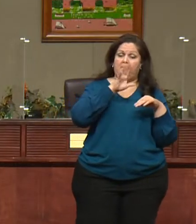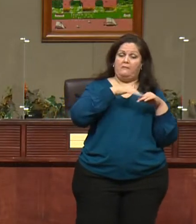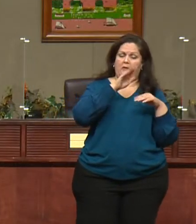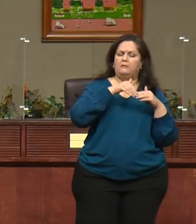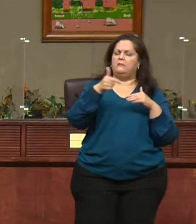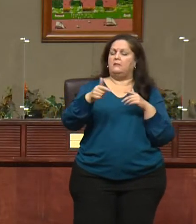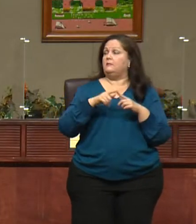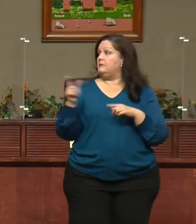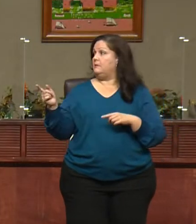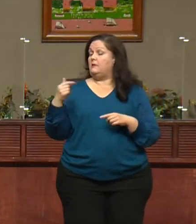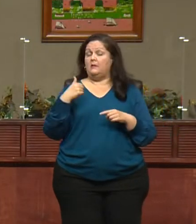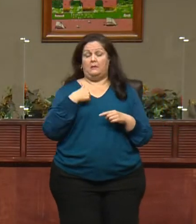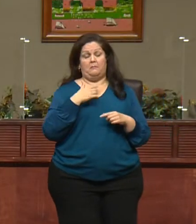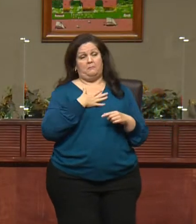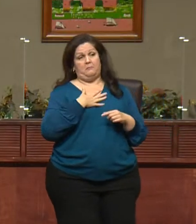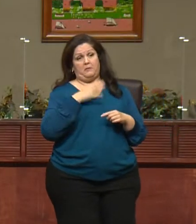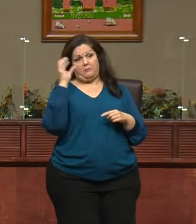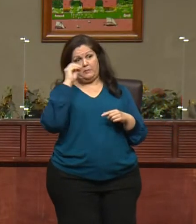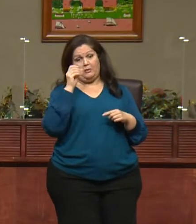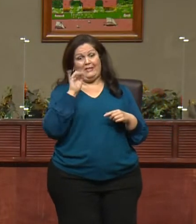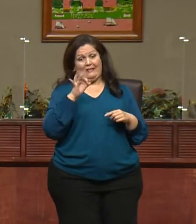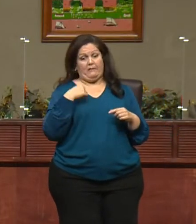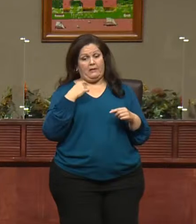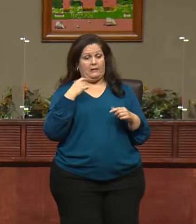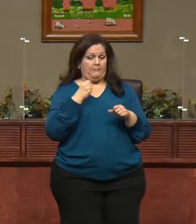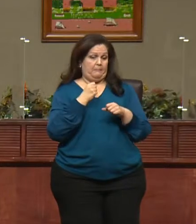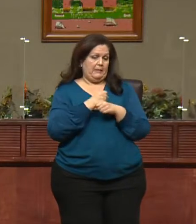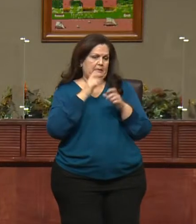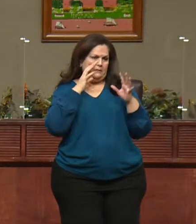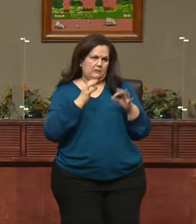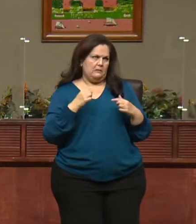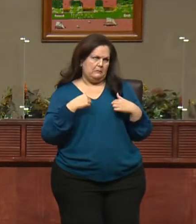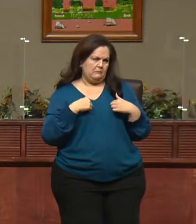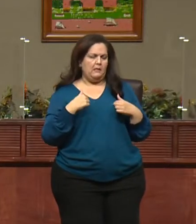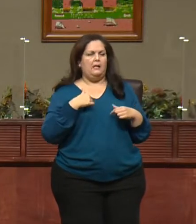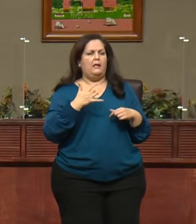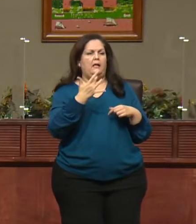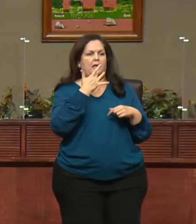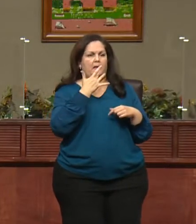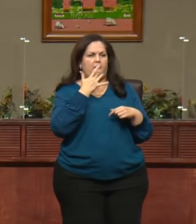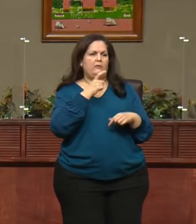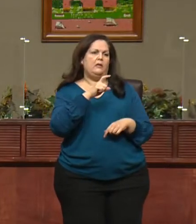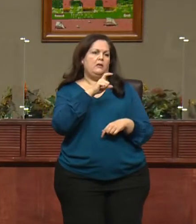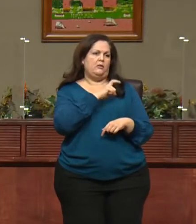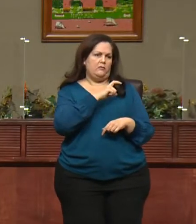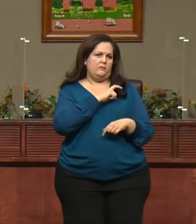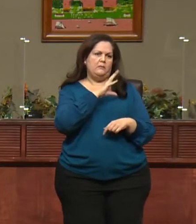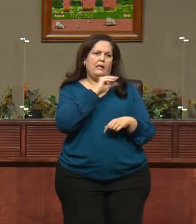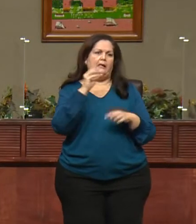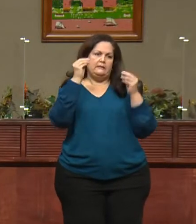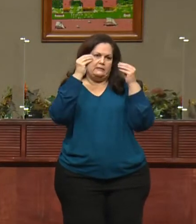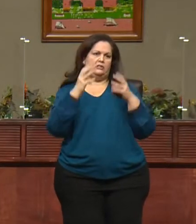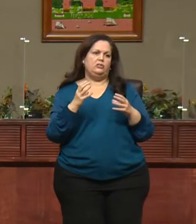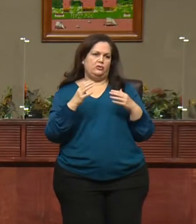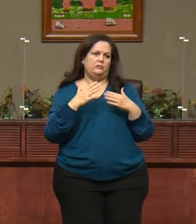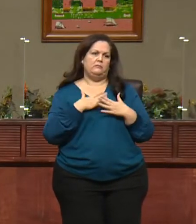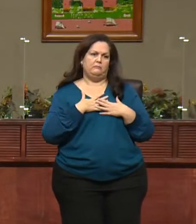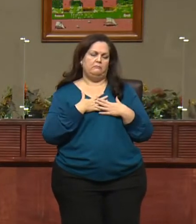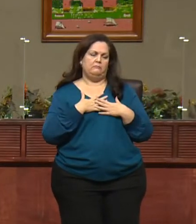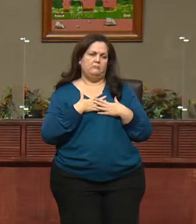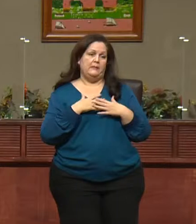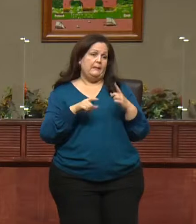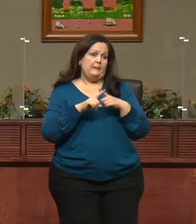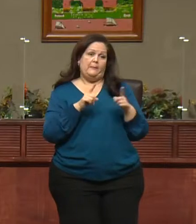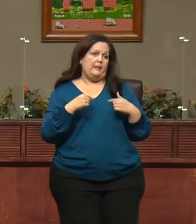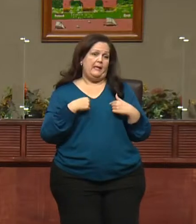I think in my case, if I have a choice, I will be prioritizing law enforcement and teachers. But